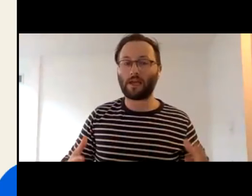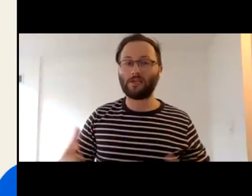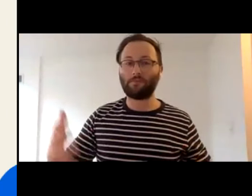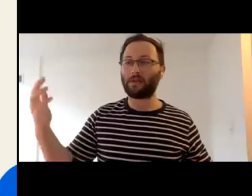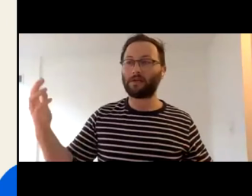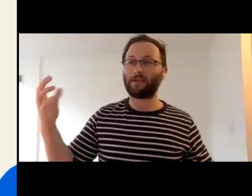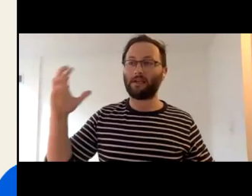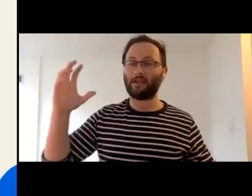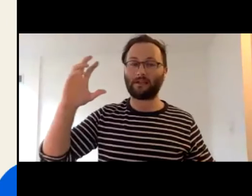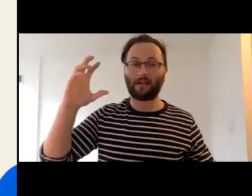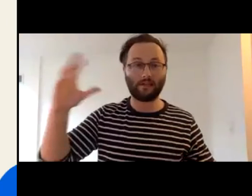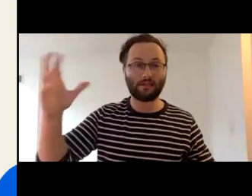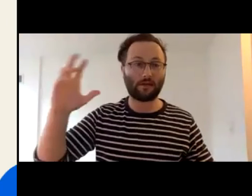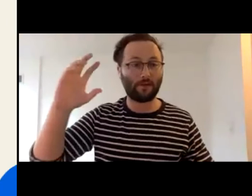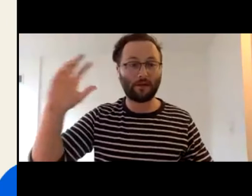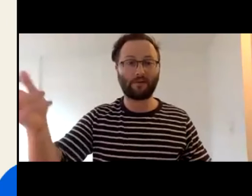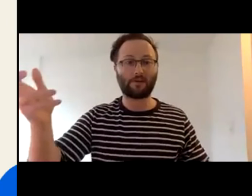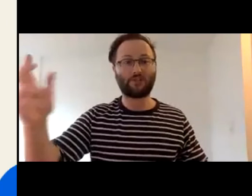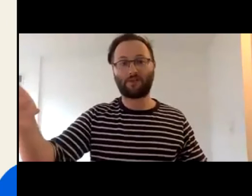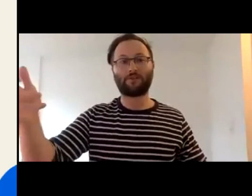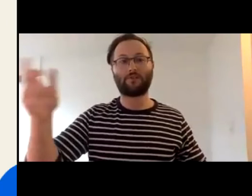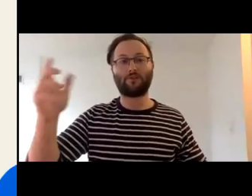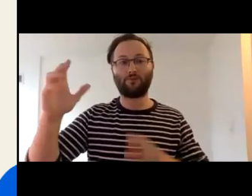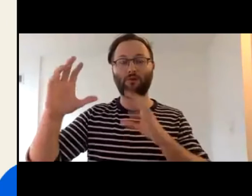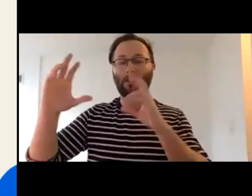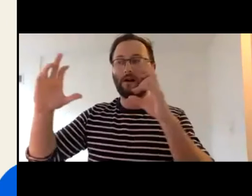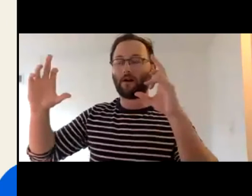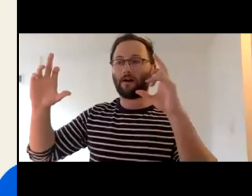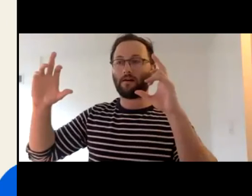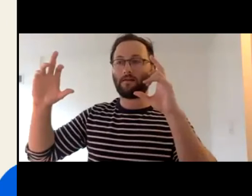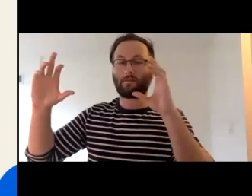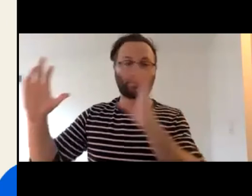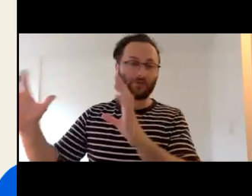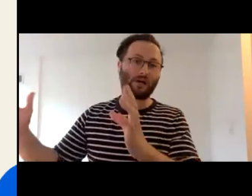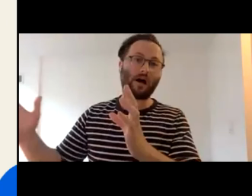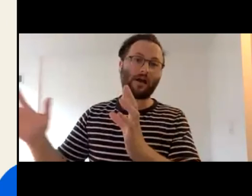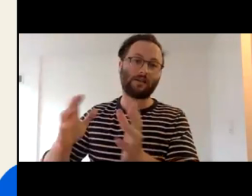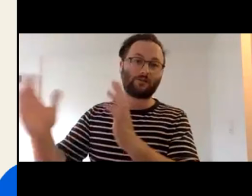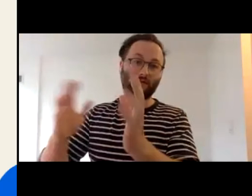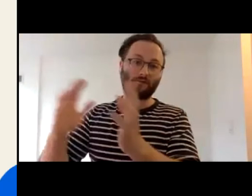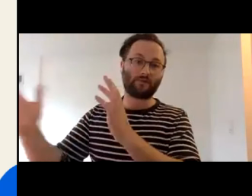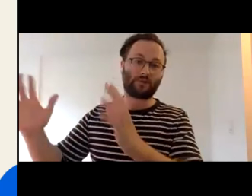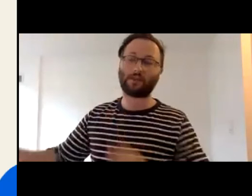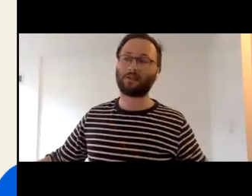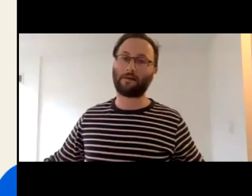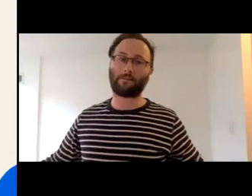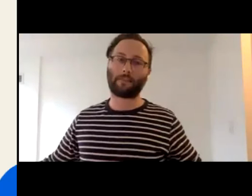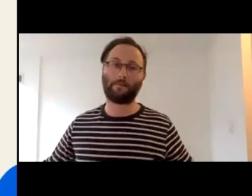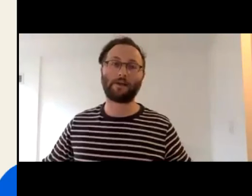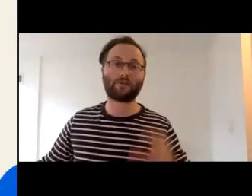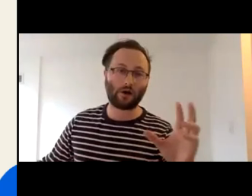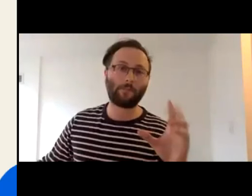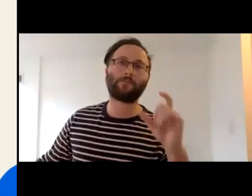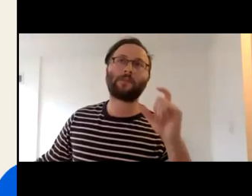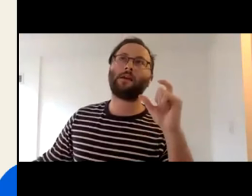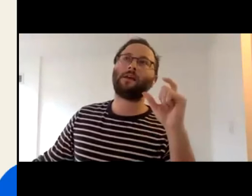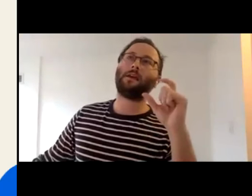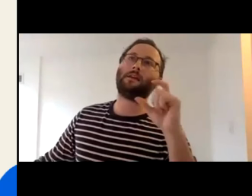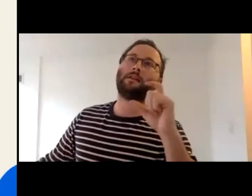more engaged because it is at least a bit of a shift to the person's eye as you're sort of switching things up. I